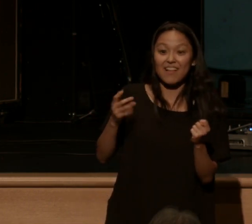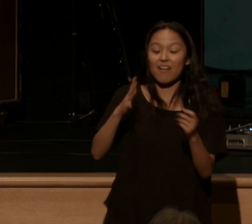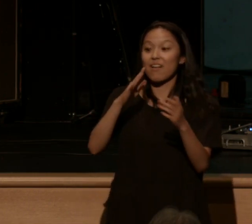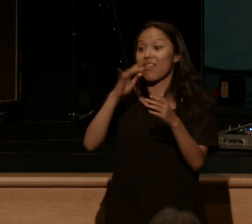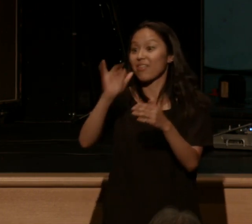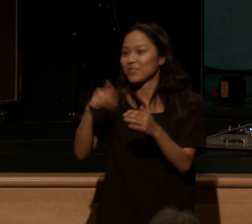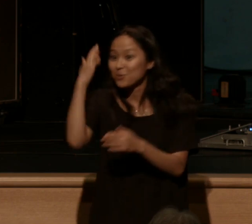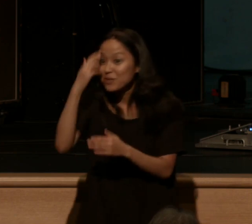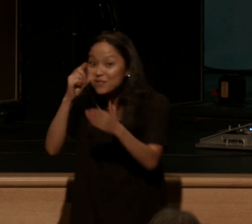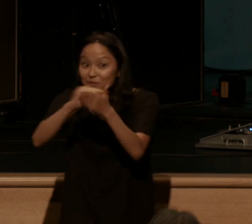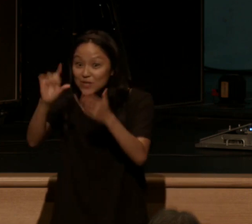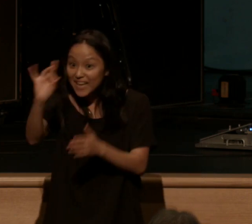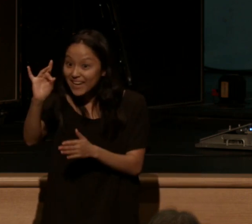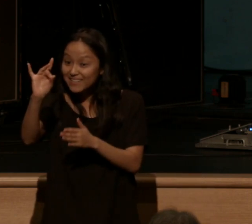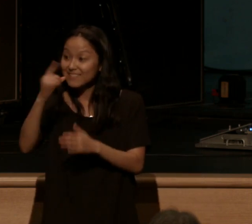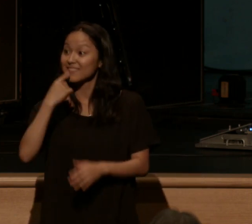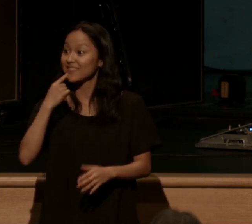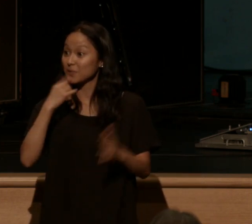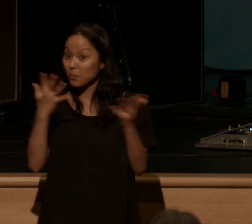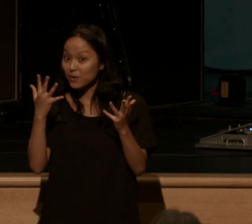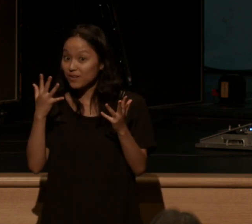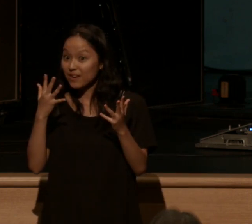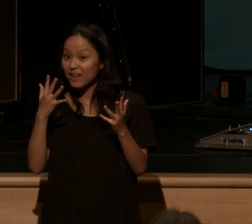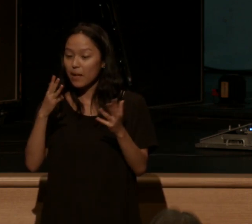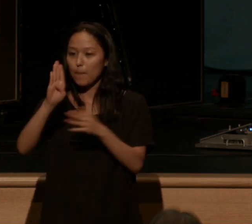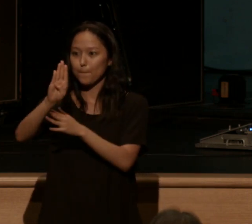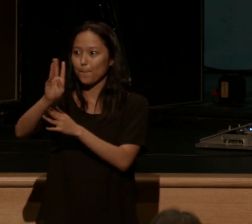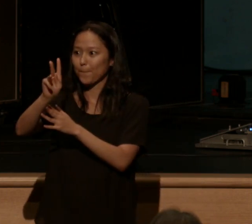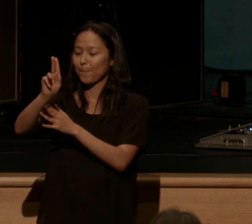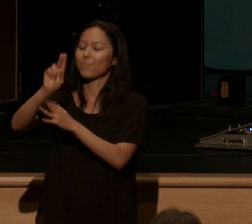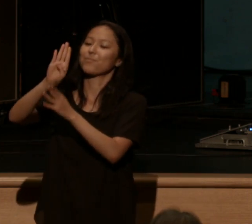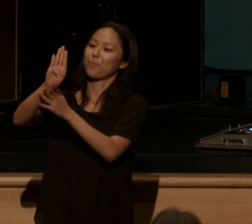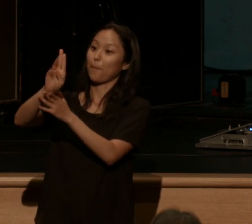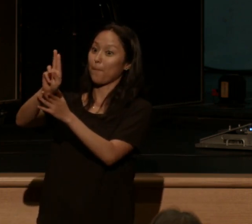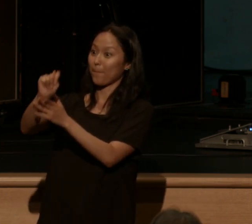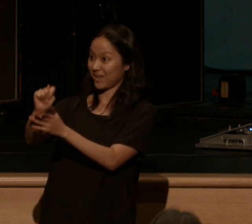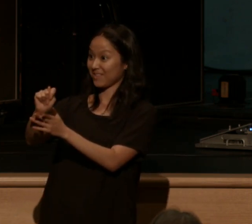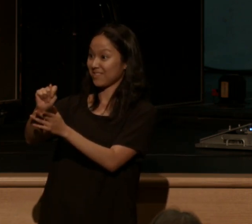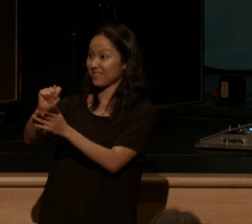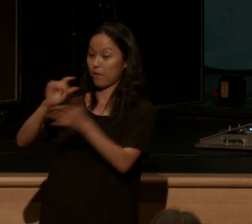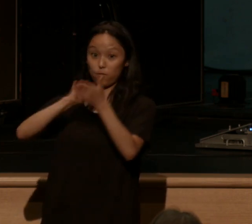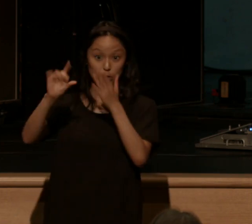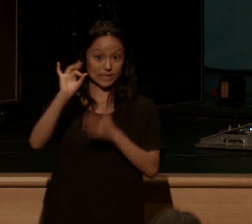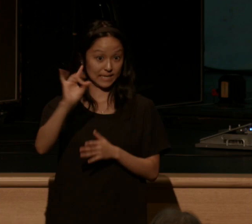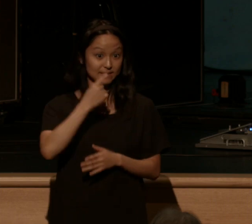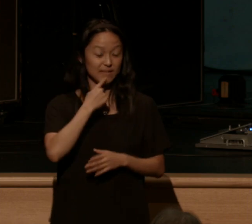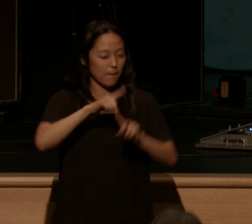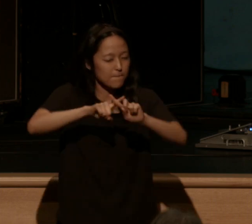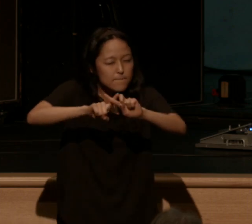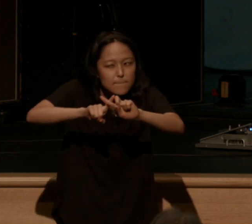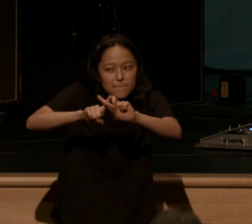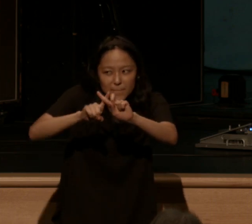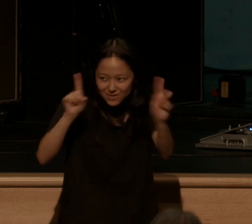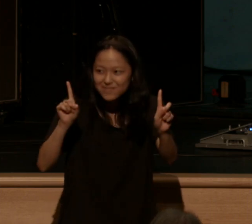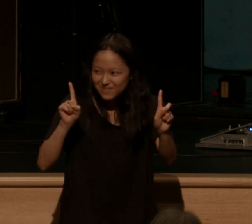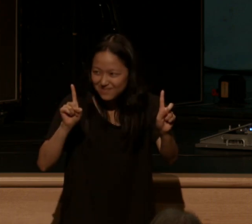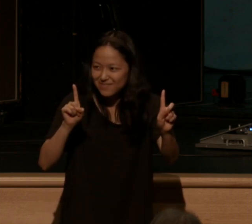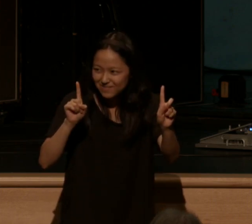of verse 8 is so important. This is one of the great buts of the Bible right here. Verse 8, look at verse 8. But,